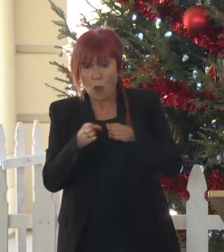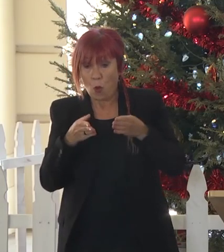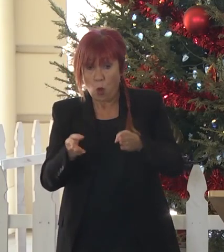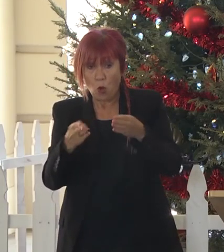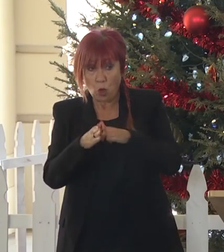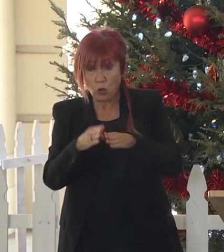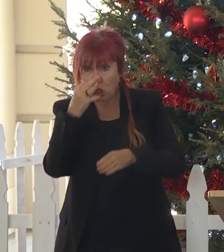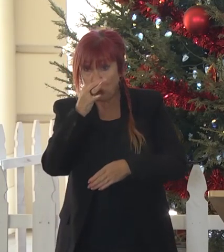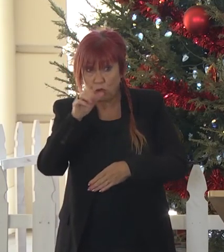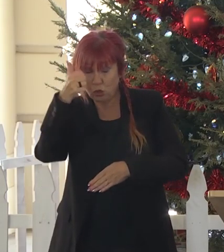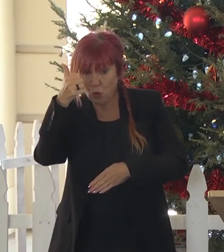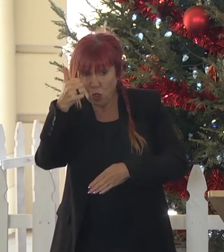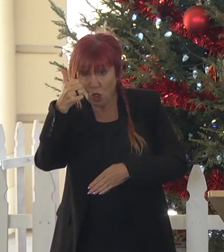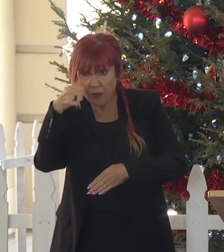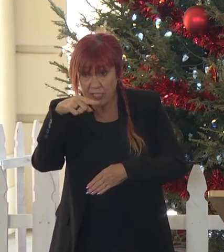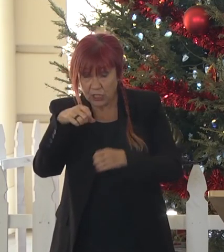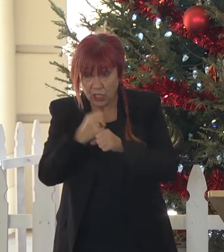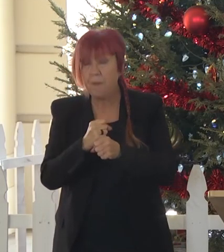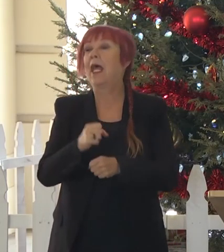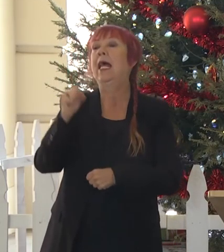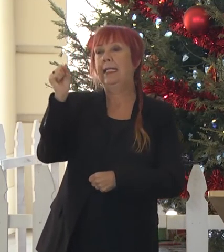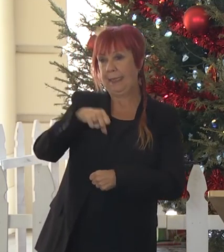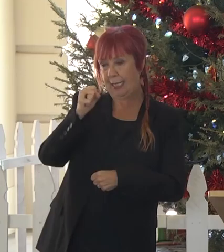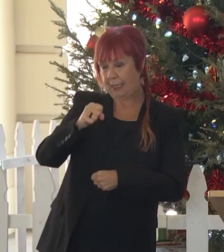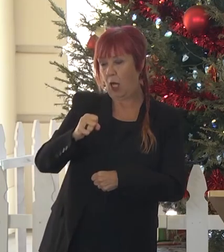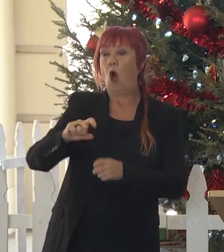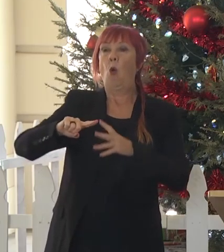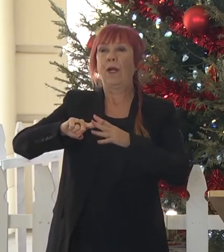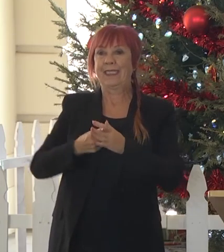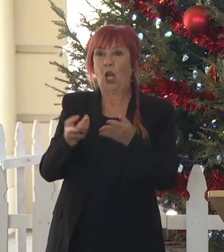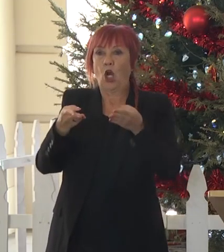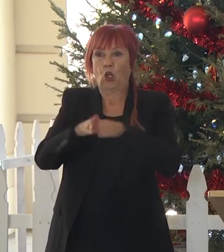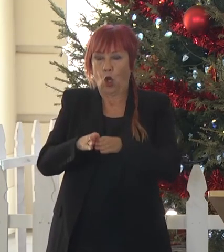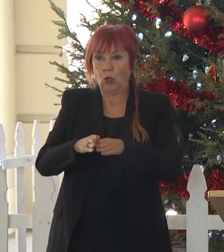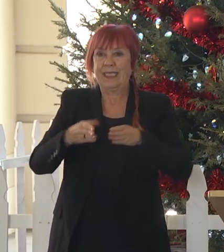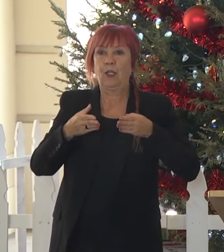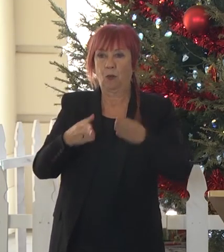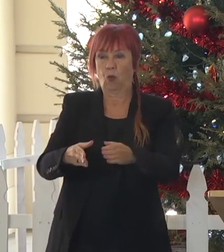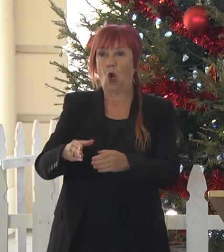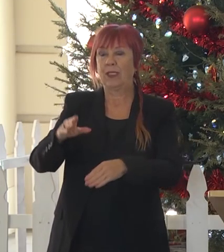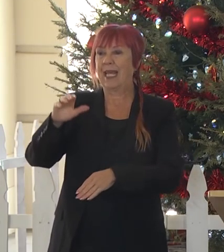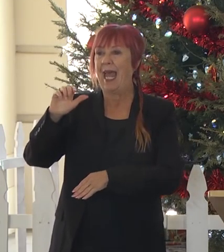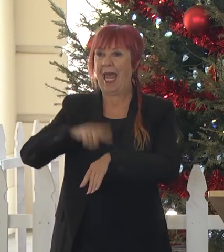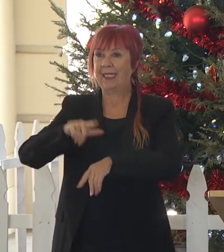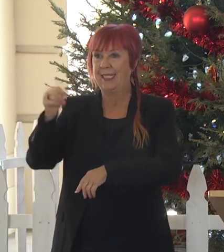Let me go over that again. So the road closure will start at 10 o'clock on December 31st.